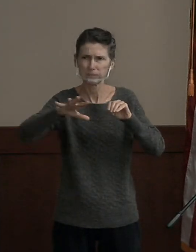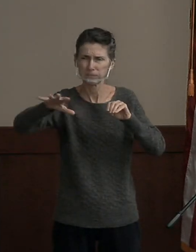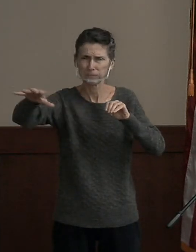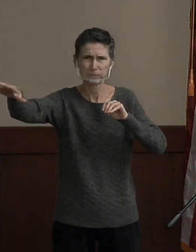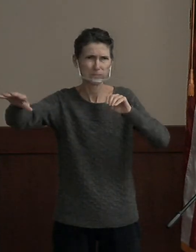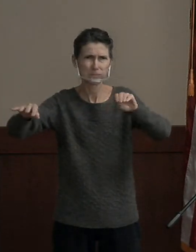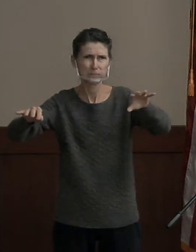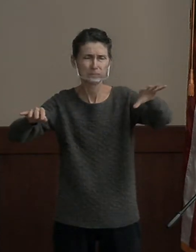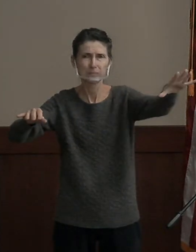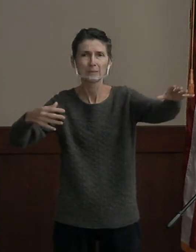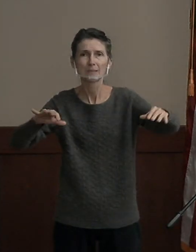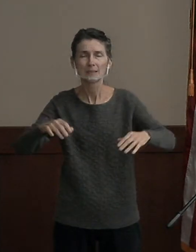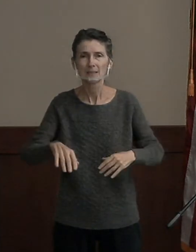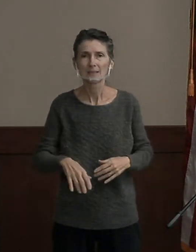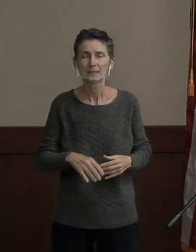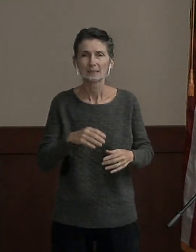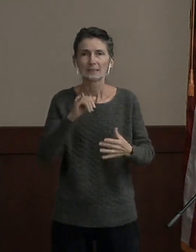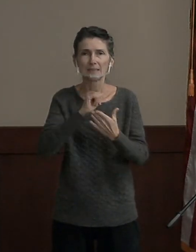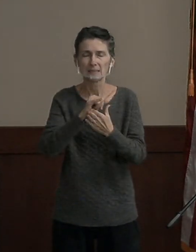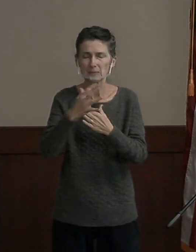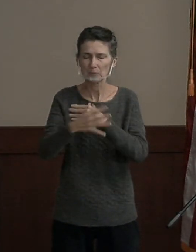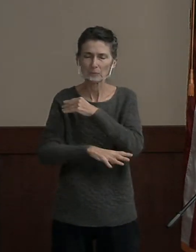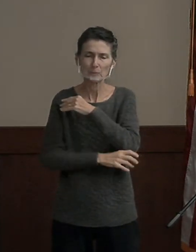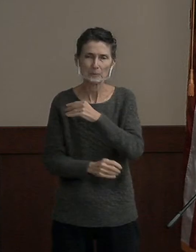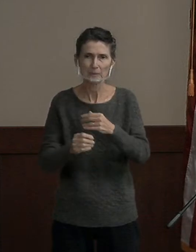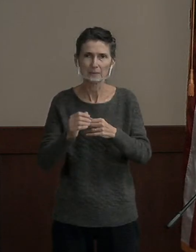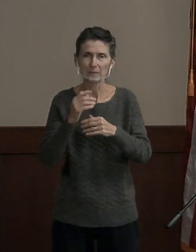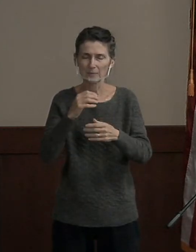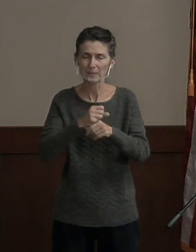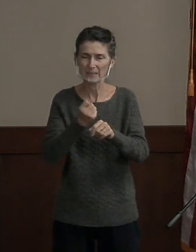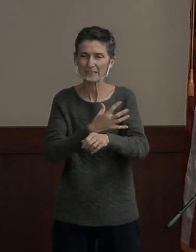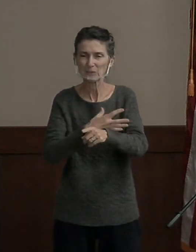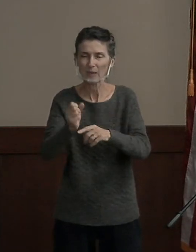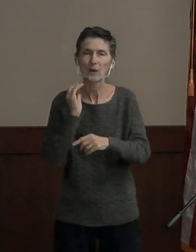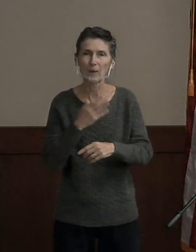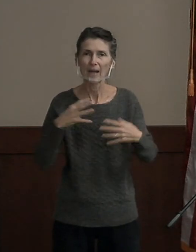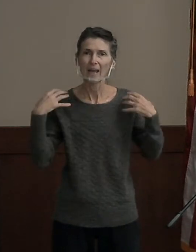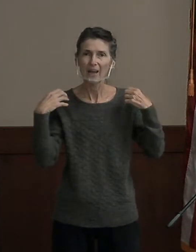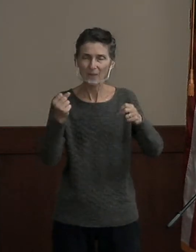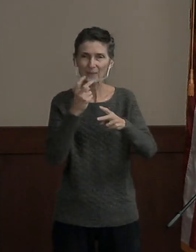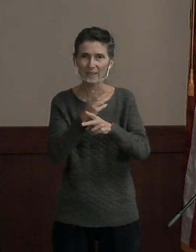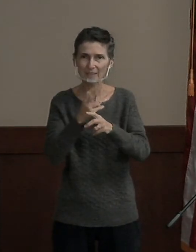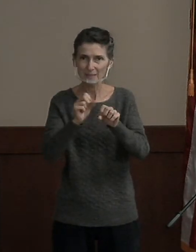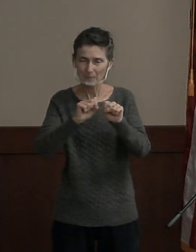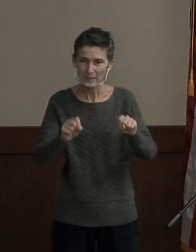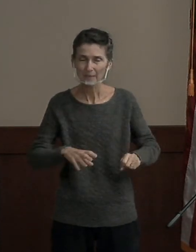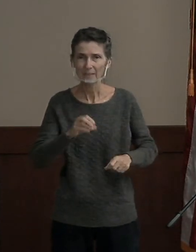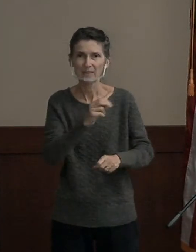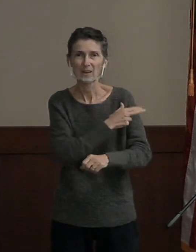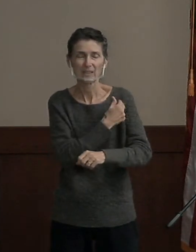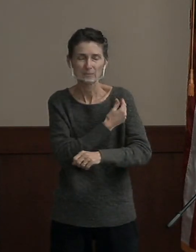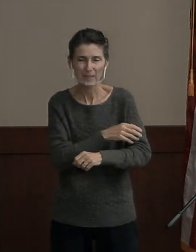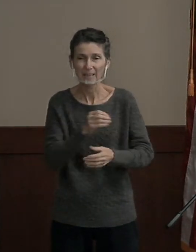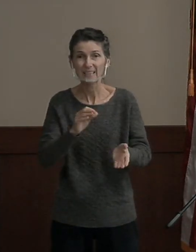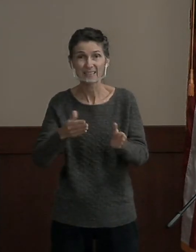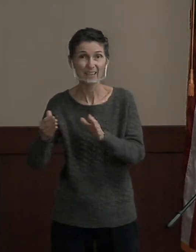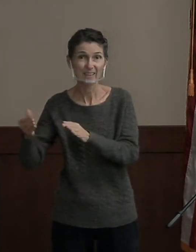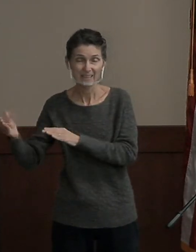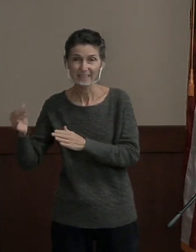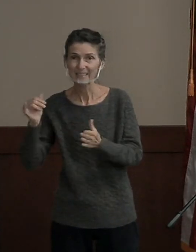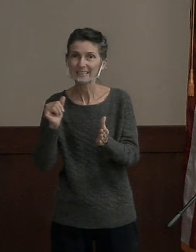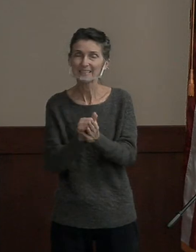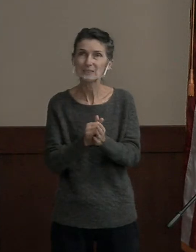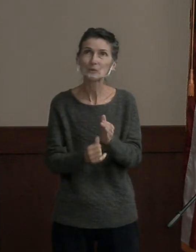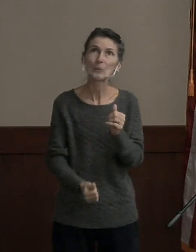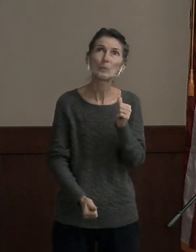rate. It's straining our healthcare system and leading to unnecessary hospitalizations and deaths. Without a doubt, this is